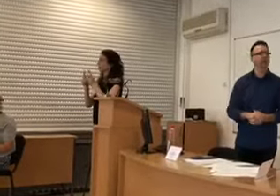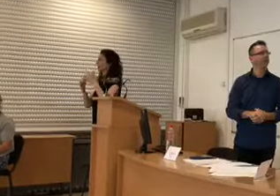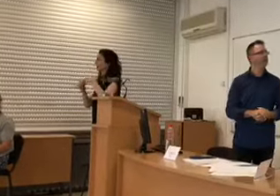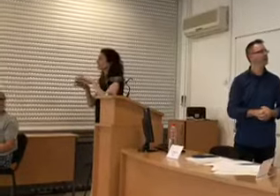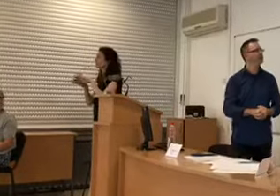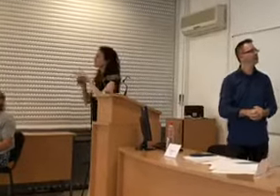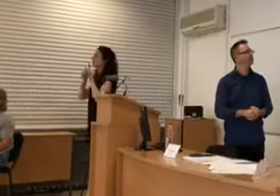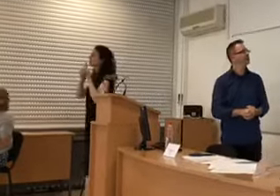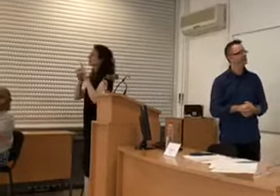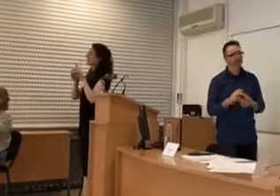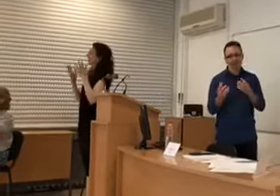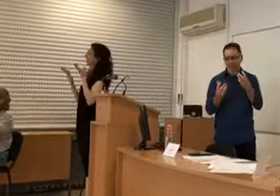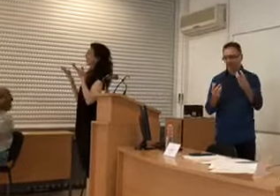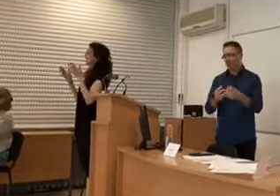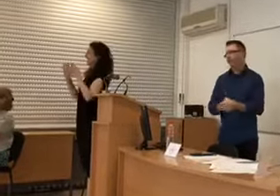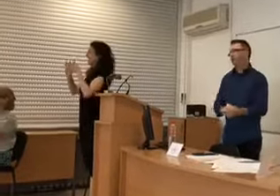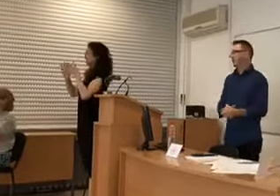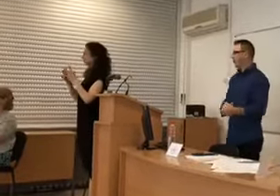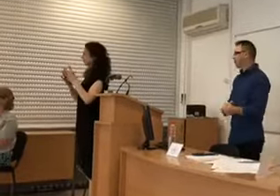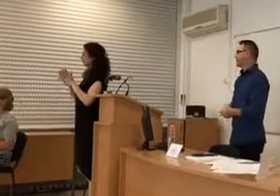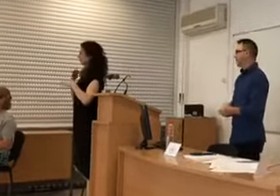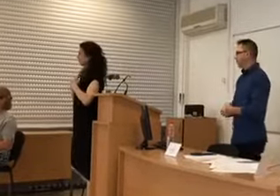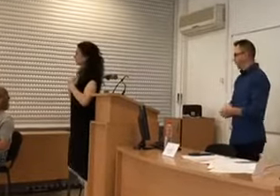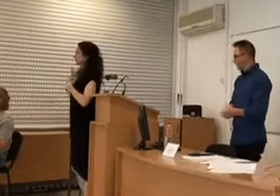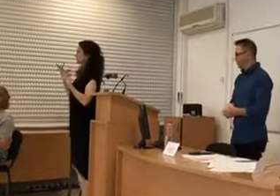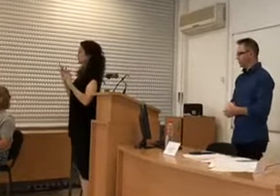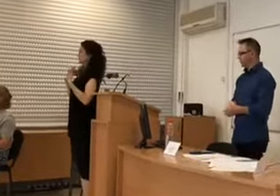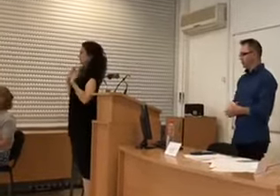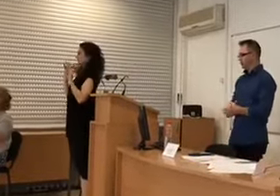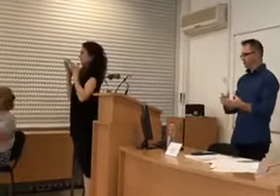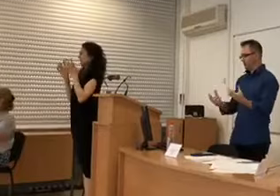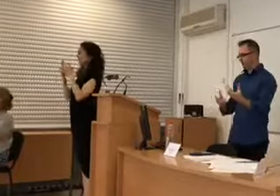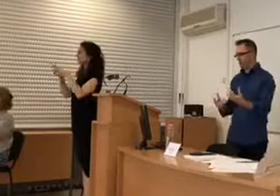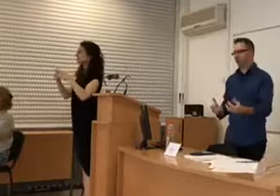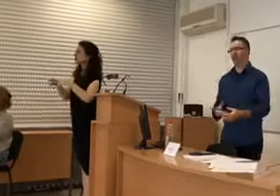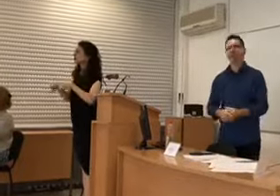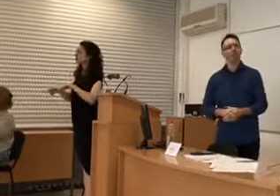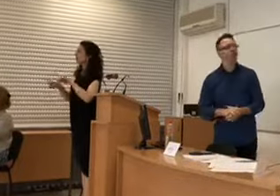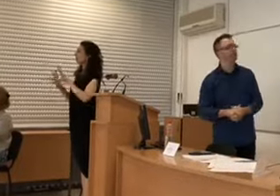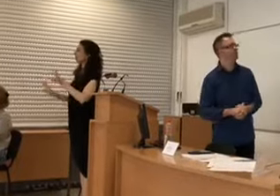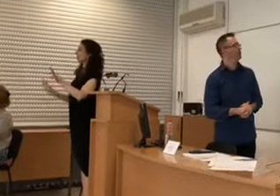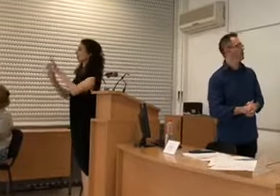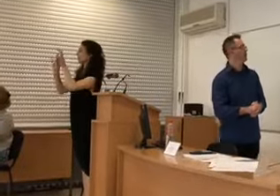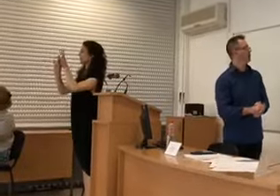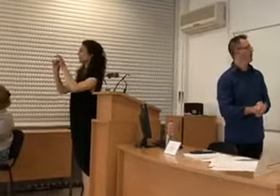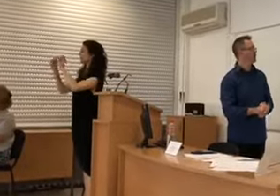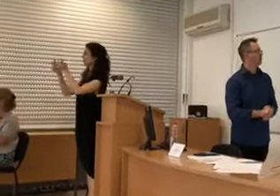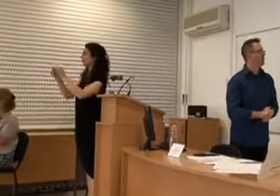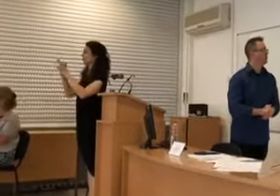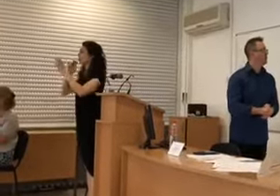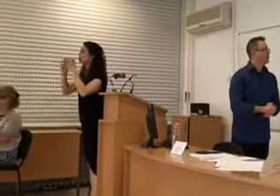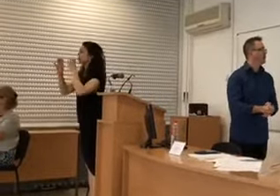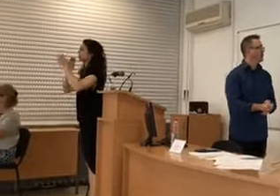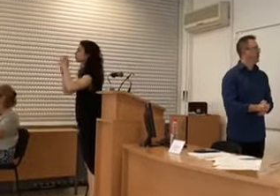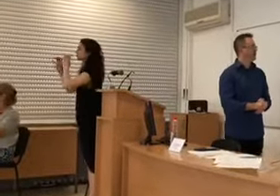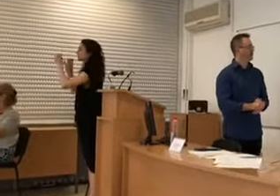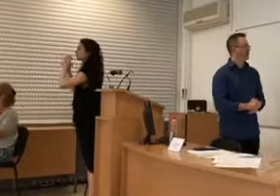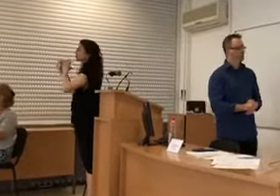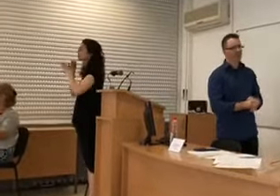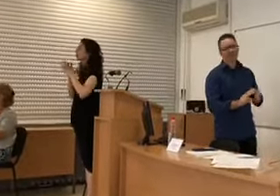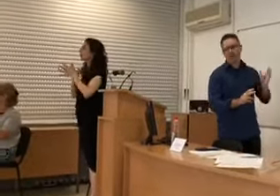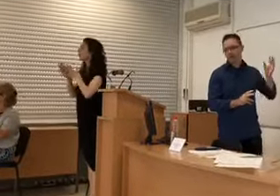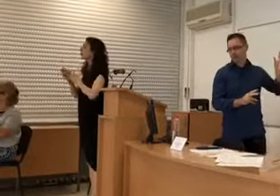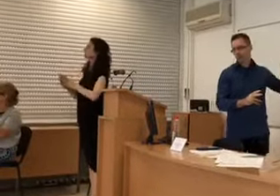amazing combinations of forms of communication which help people to meet each